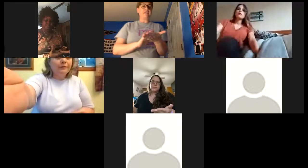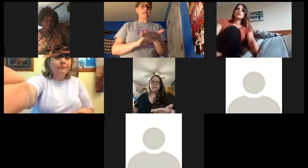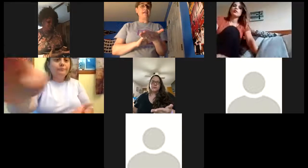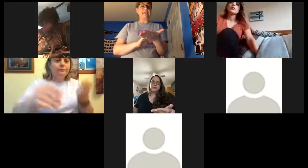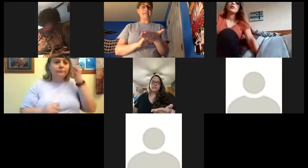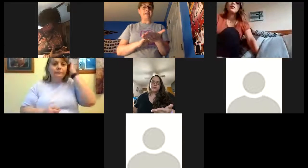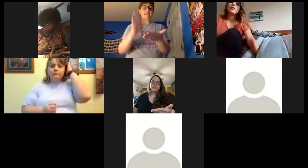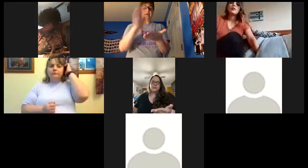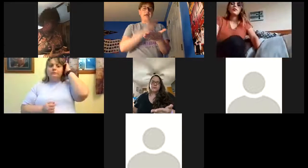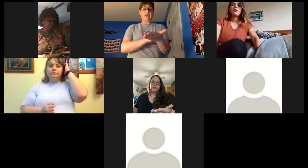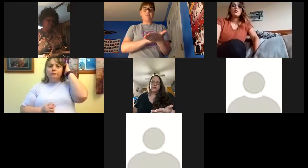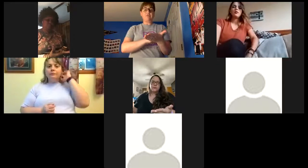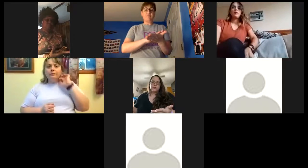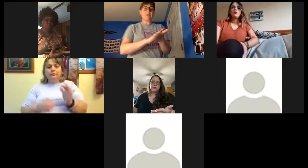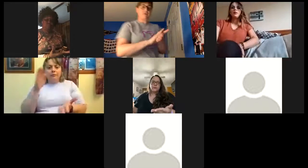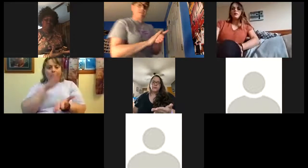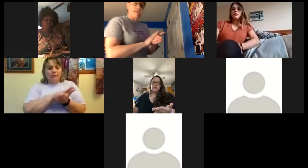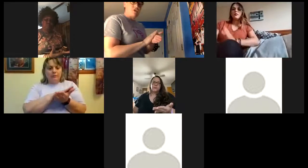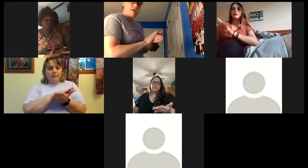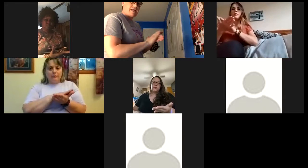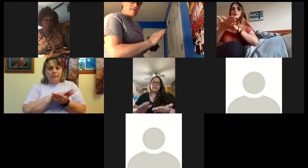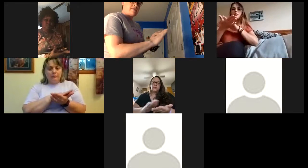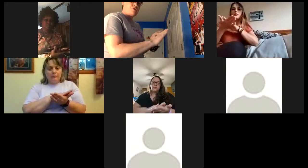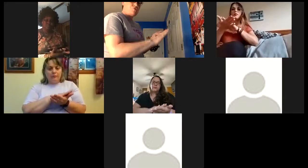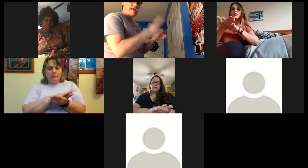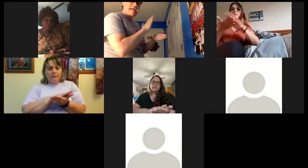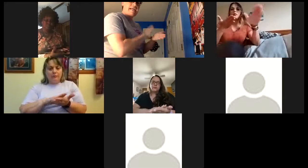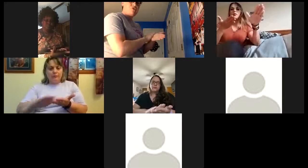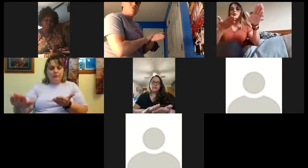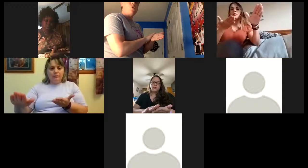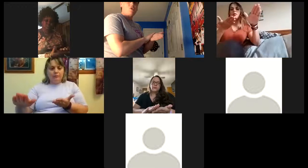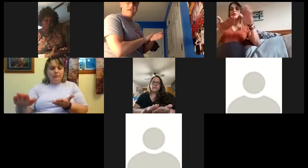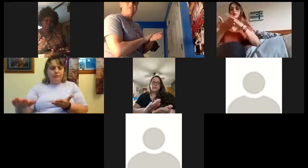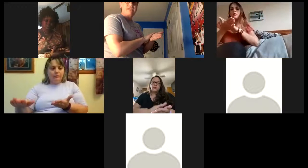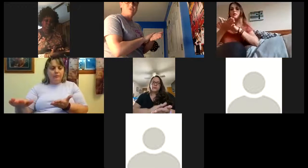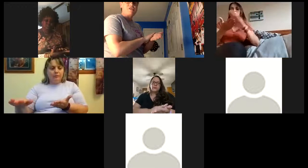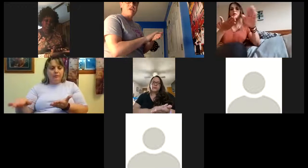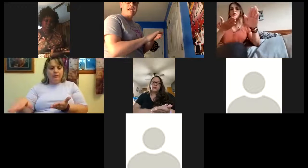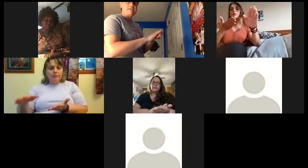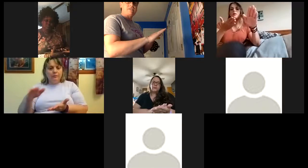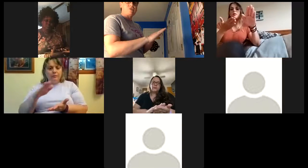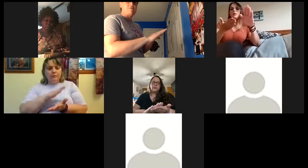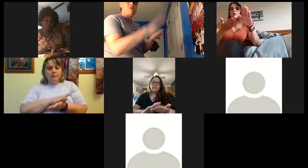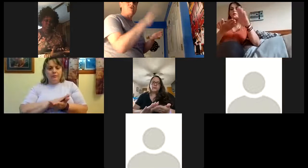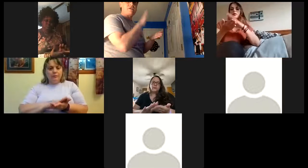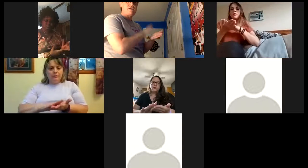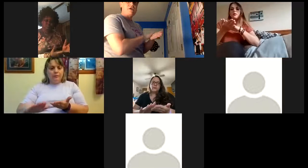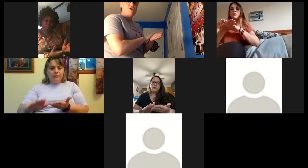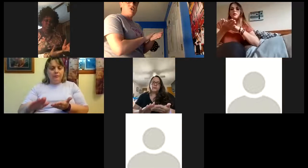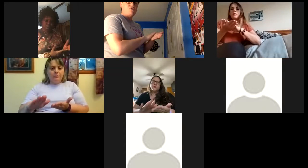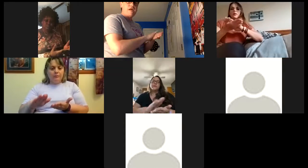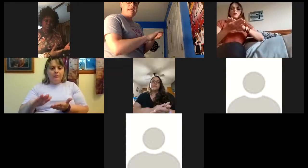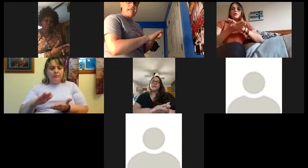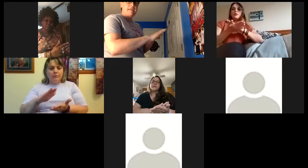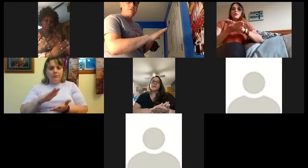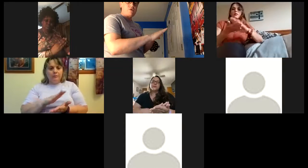that you need to clean, and you're simply going to take your hand, your right hand or left hand, whichever hand is doing the motion,